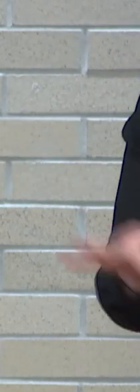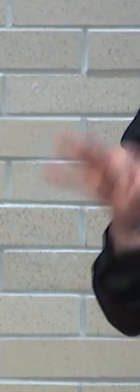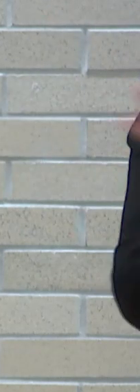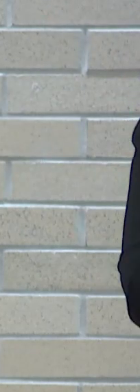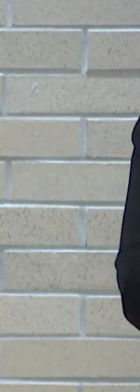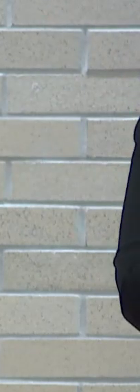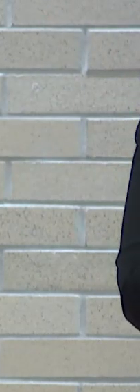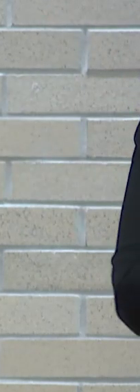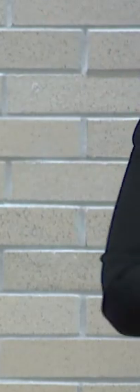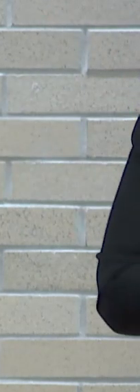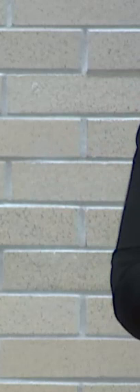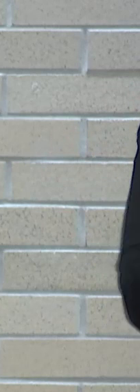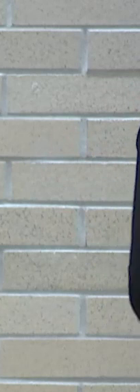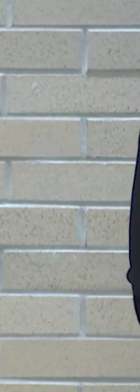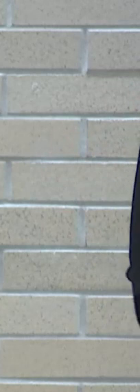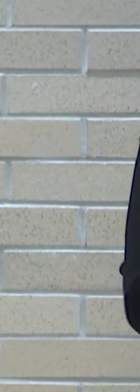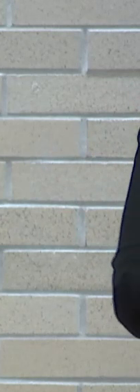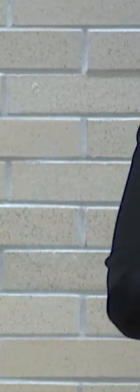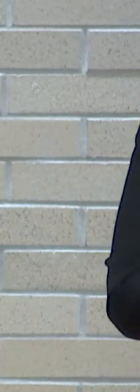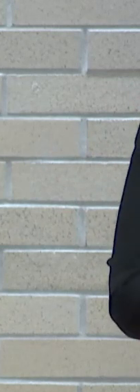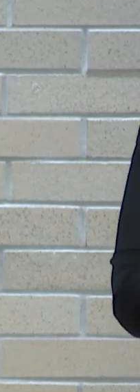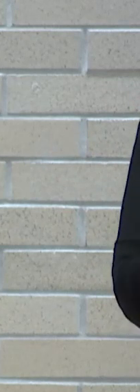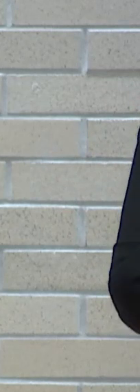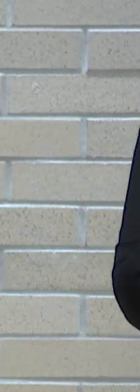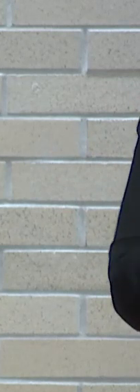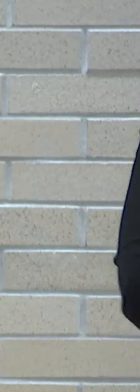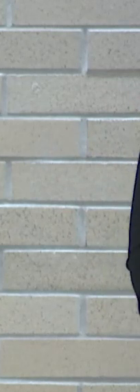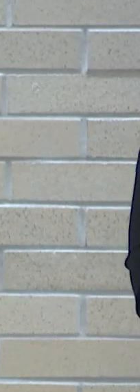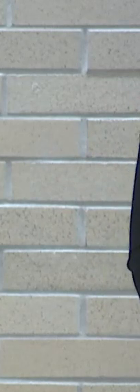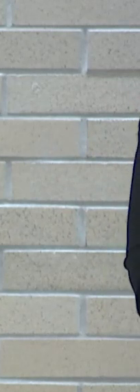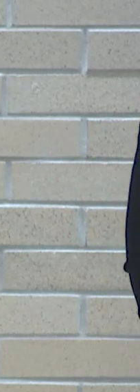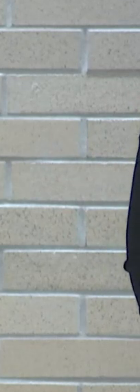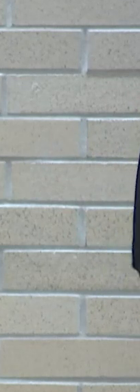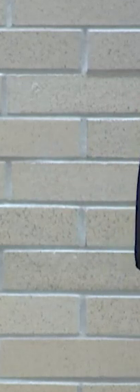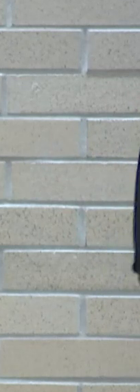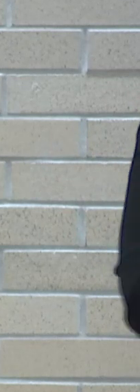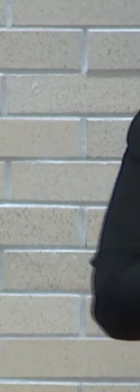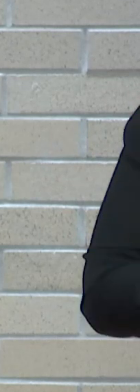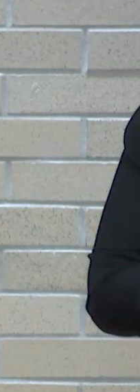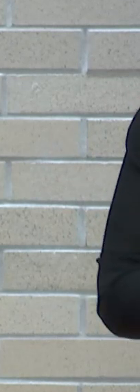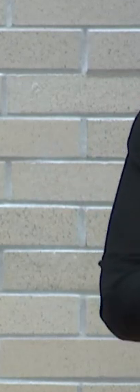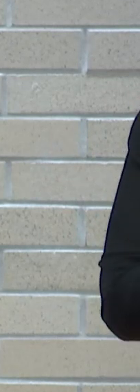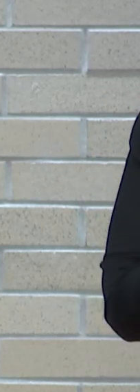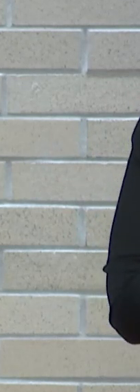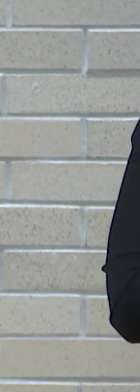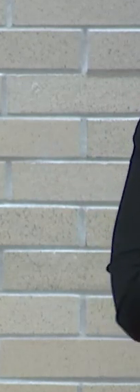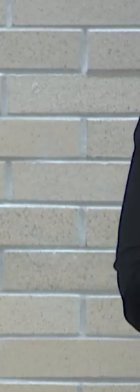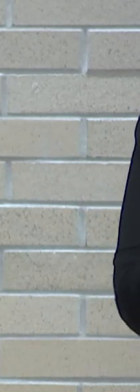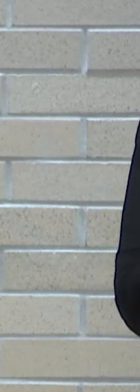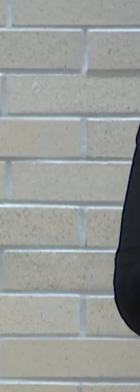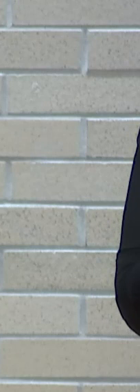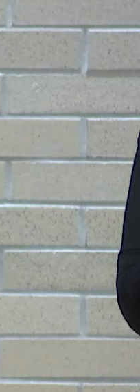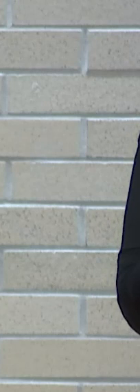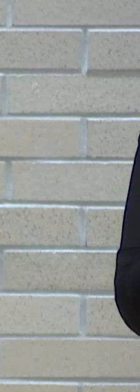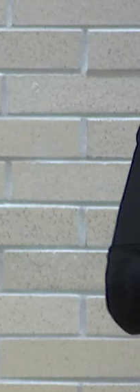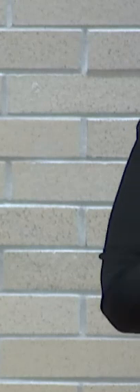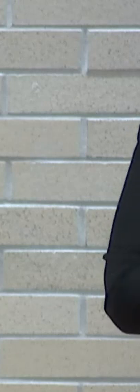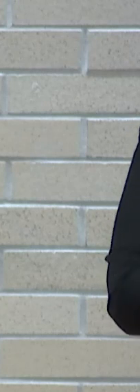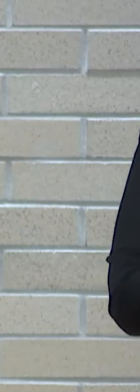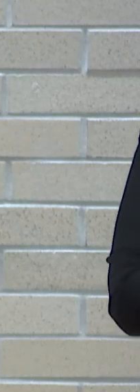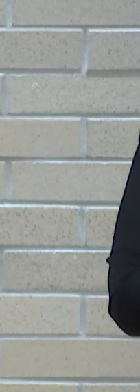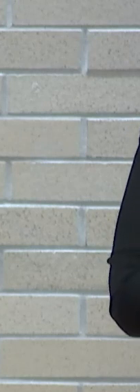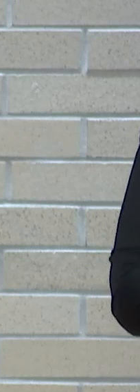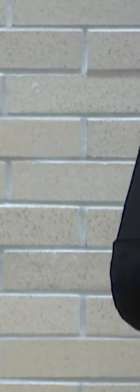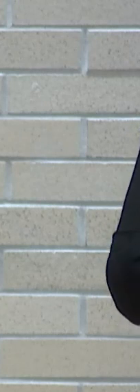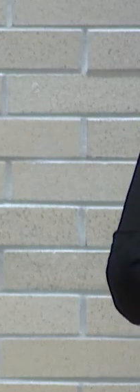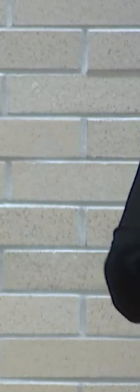to overly enjoying music class in school. Her musical journey also has many accolades, including making the Gospel Billboard charts